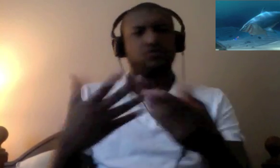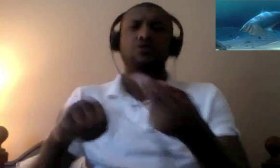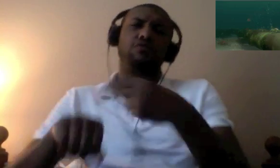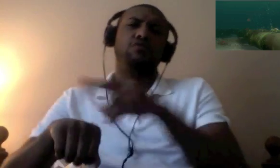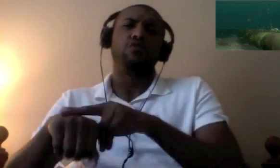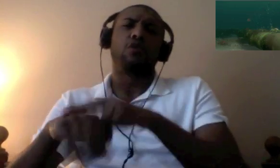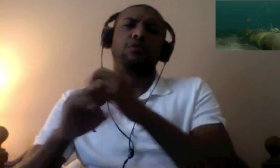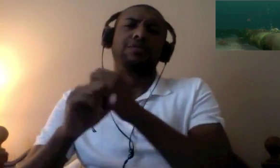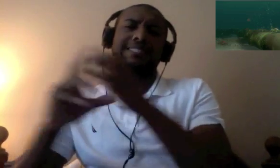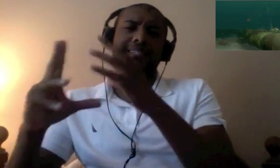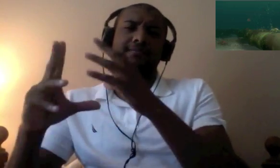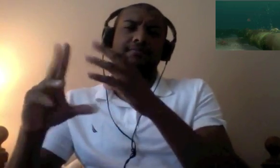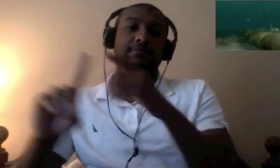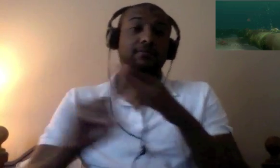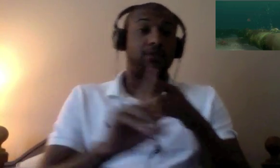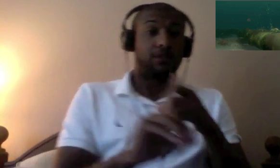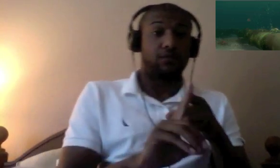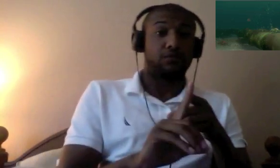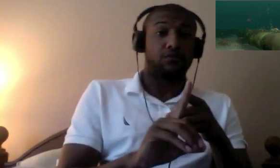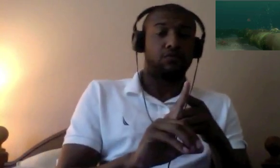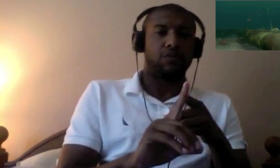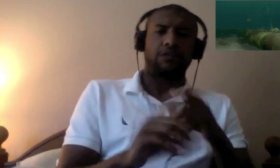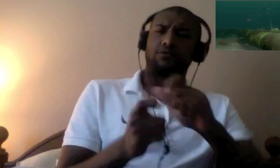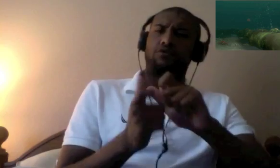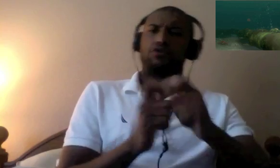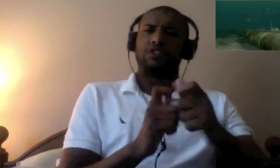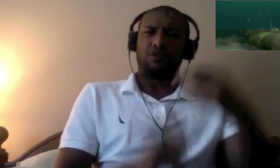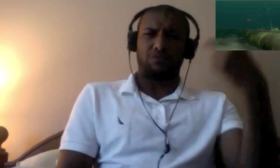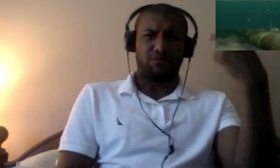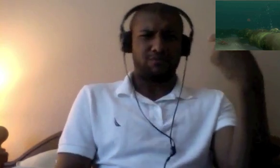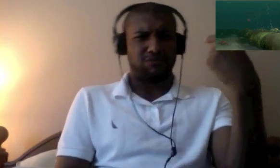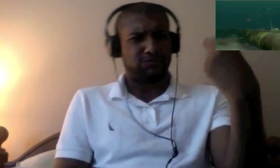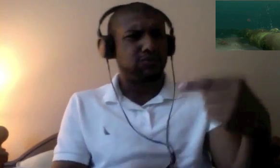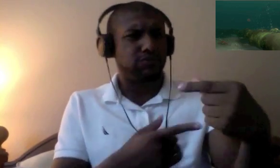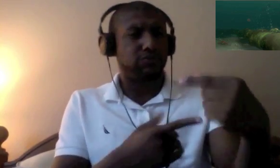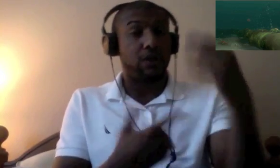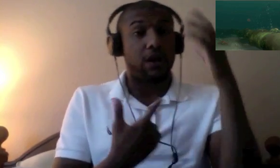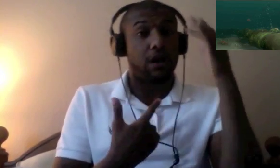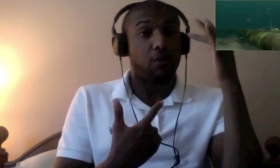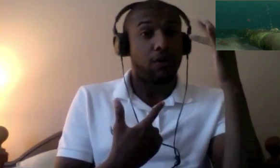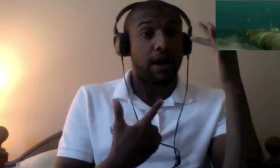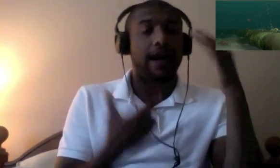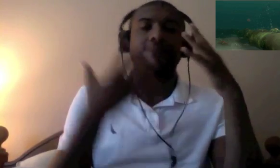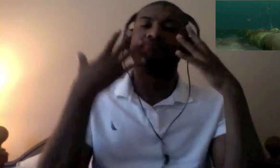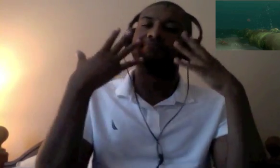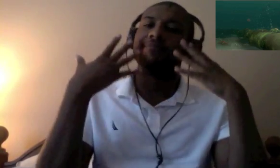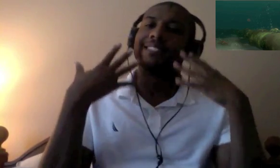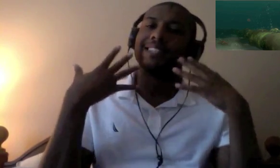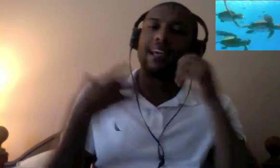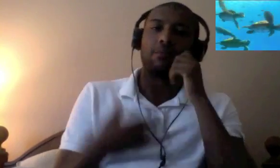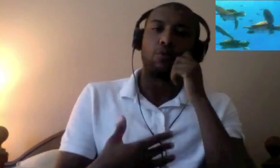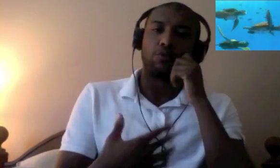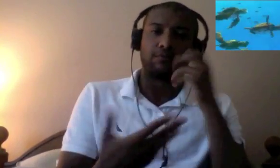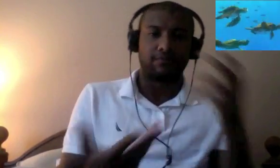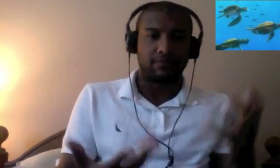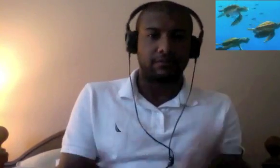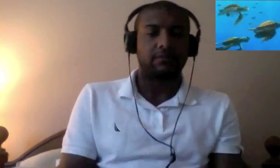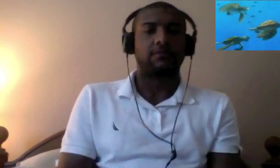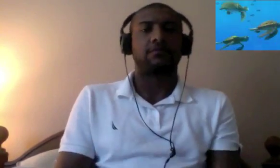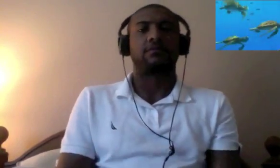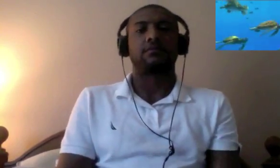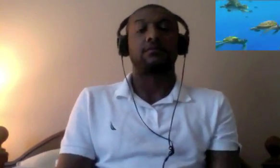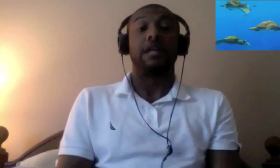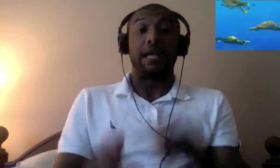scene. But here, we can take Sydney Harbor and push it fairly green to suit the sad mood of what's happening. In this scene, it's